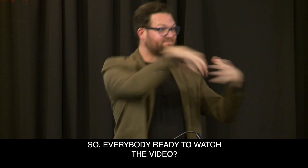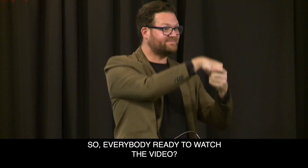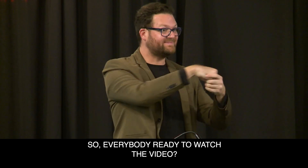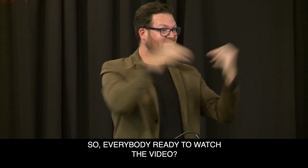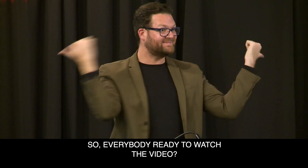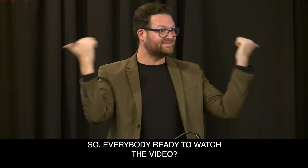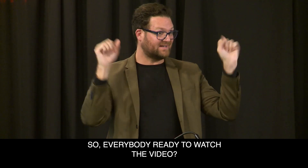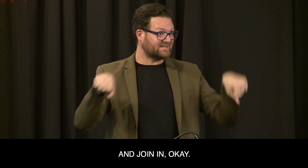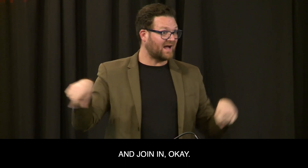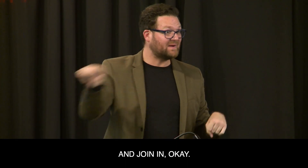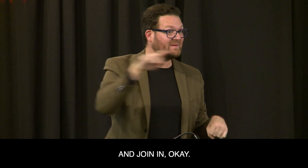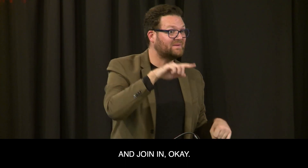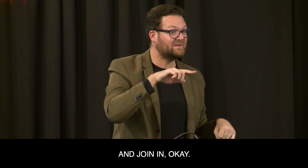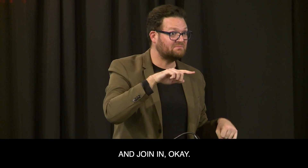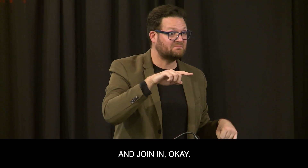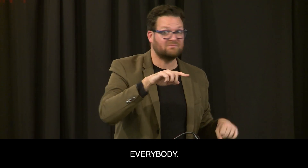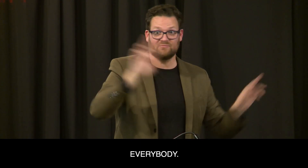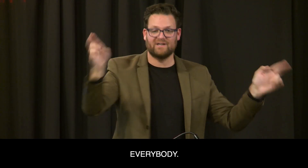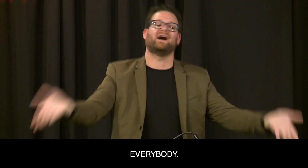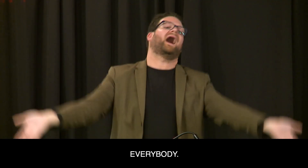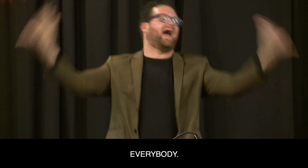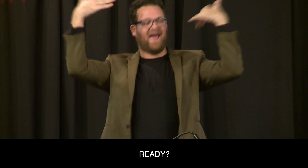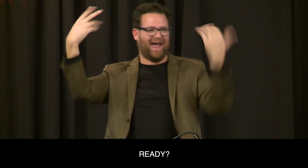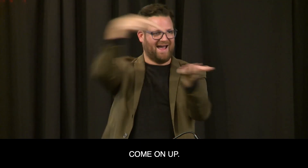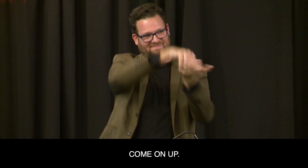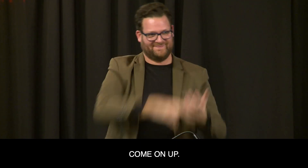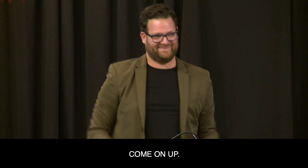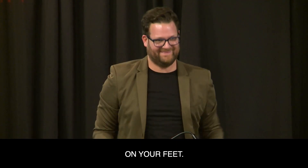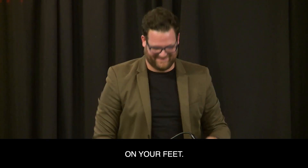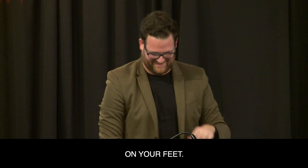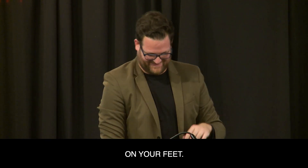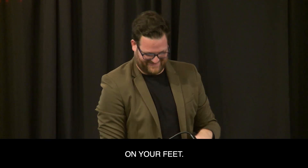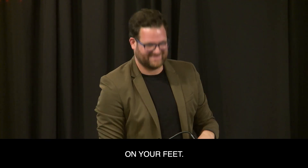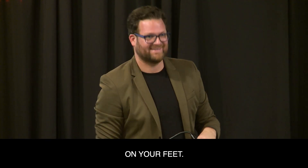video? And join in, okay? Everybody, ready? Come on up, on your feet.